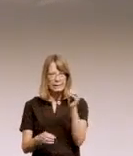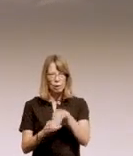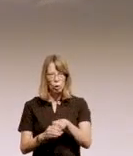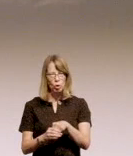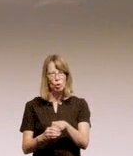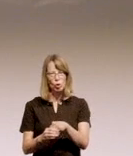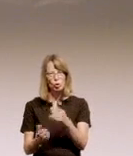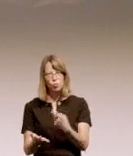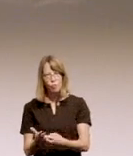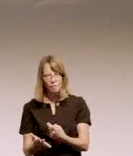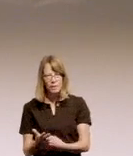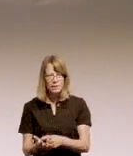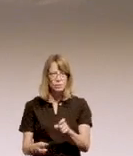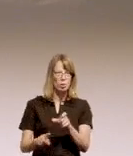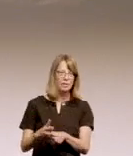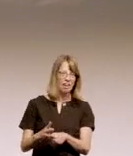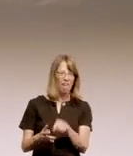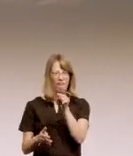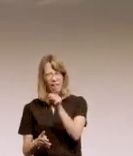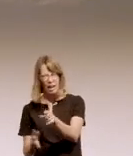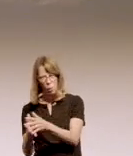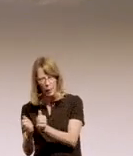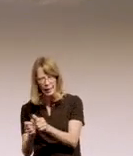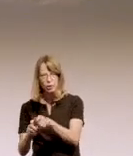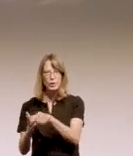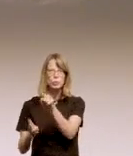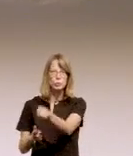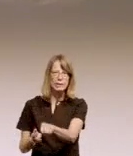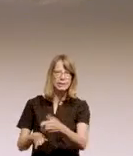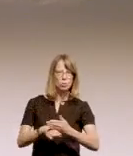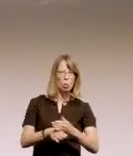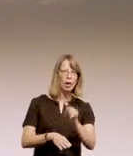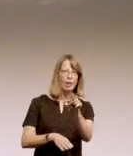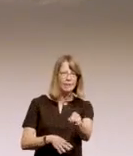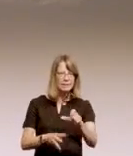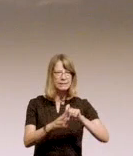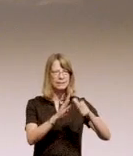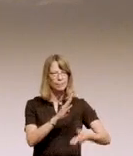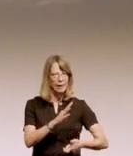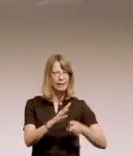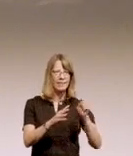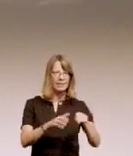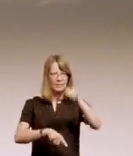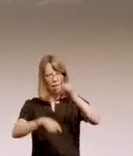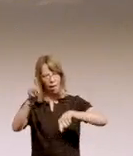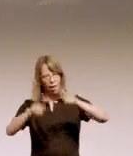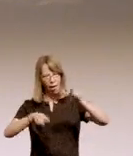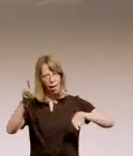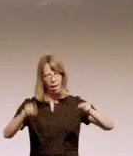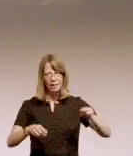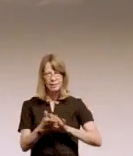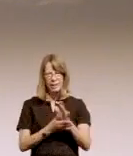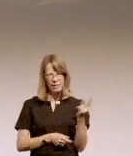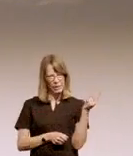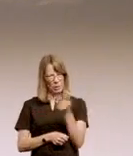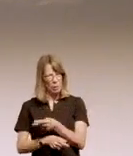about this is what they do on the weekend, and this is what they do for work, and this is the disability that they have. So we're going back to the drawing board of